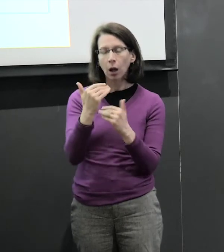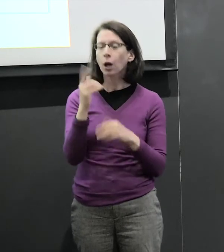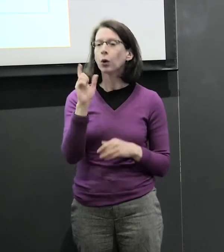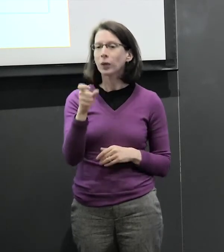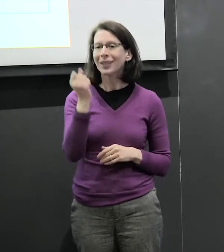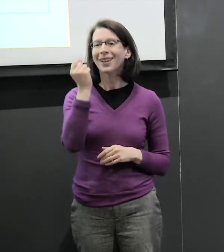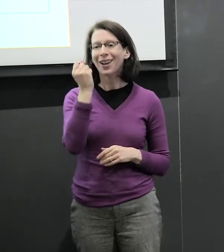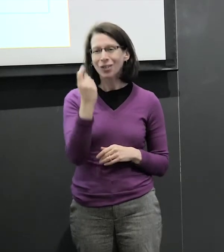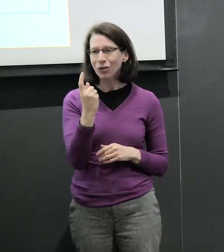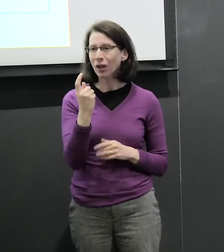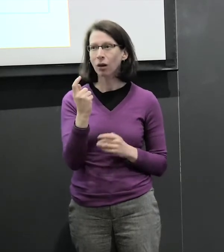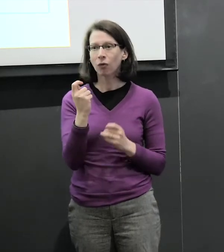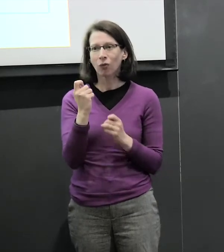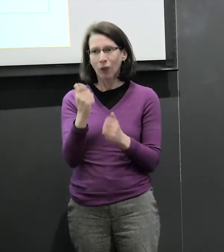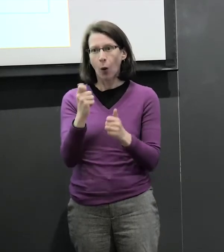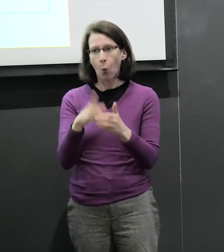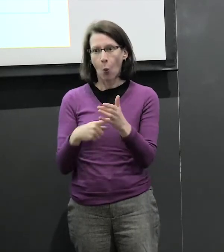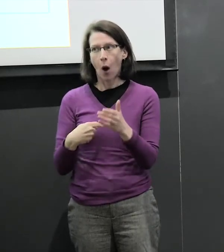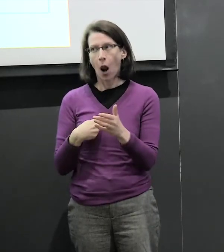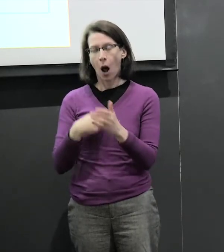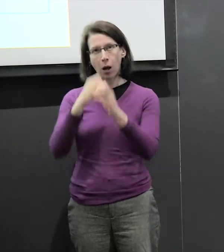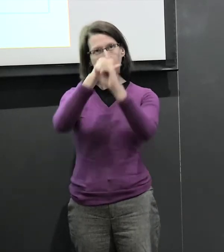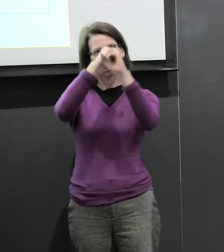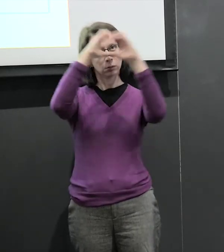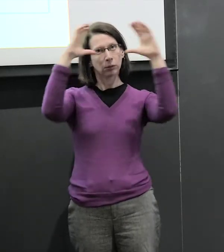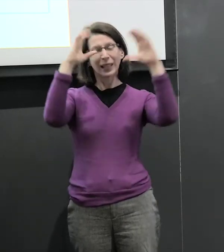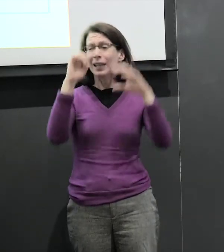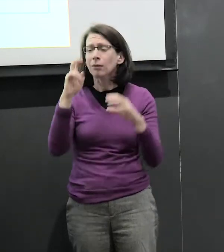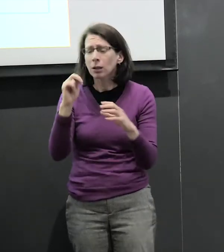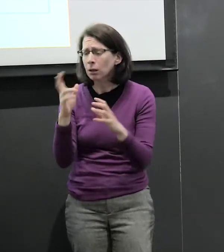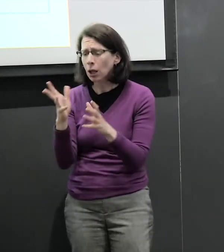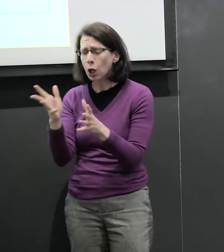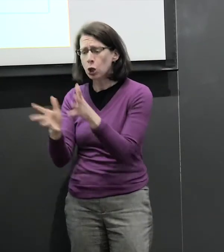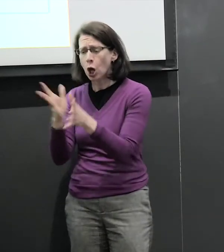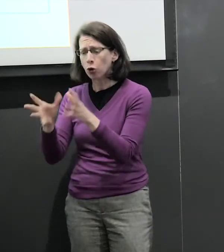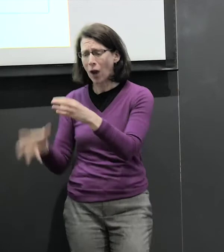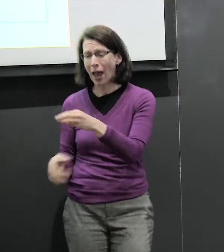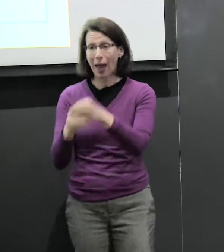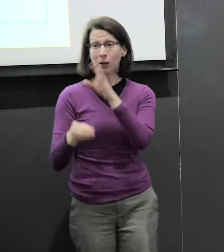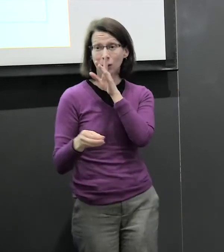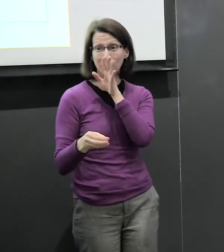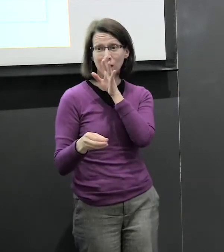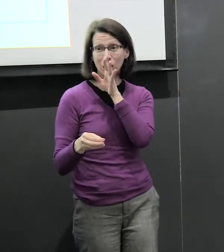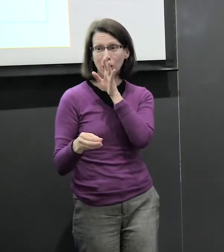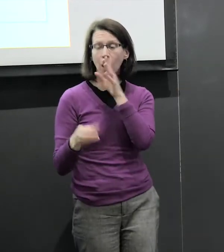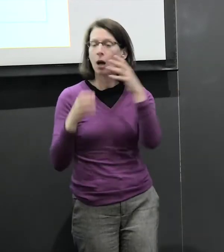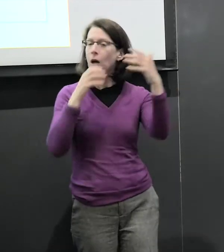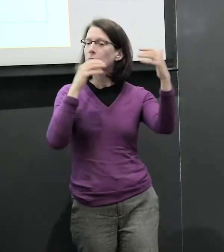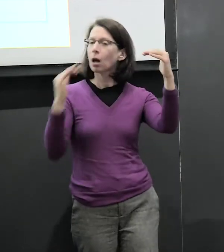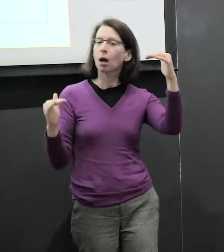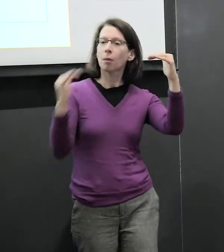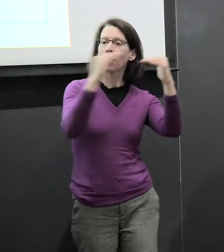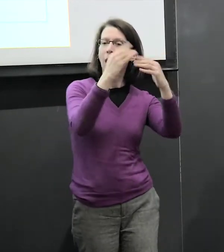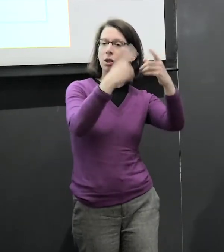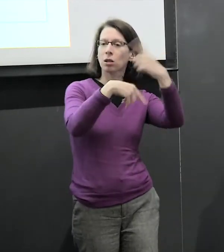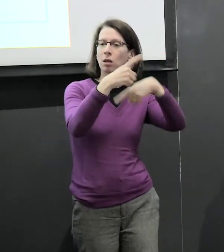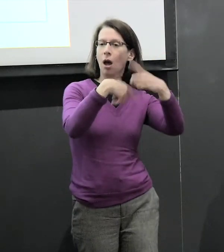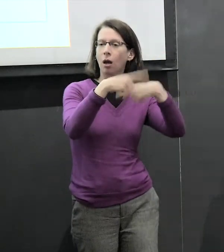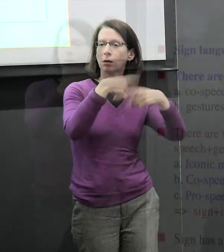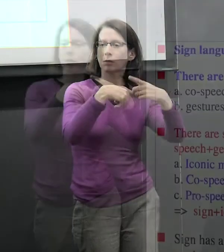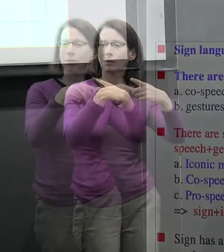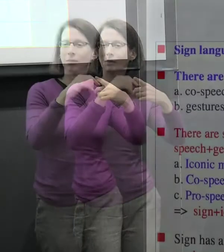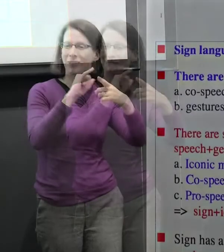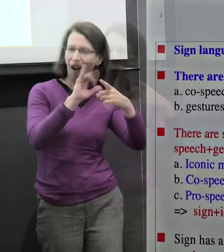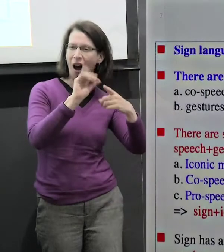away what I had in mind. So even with gestures, speech does not match sign. So the